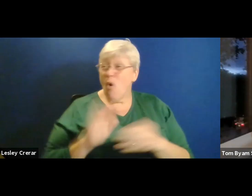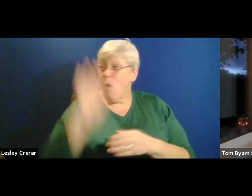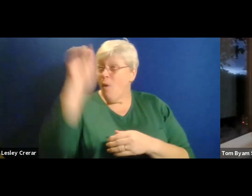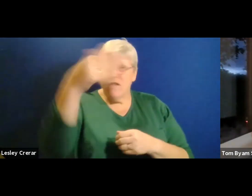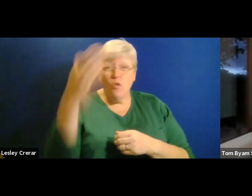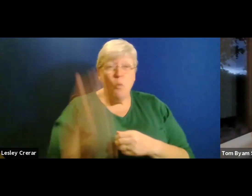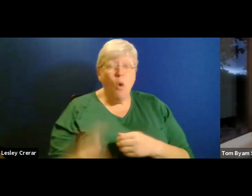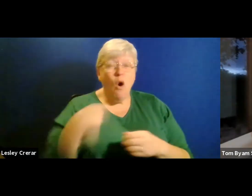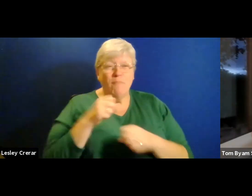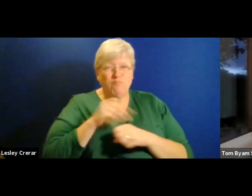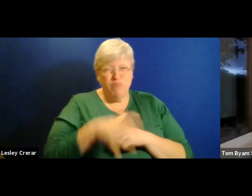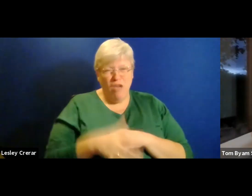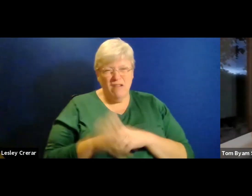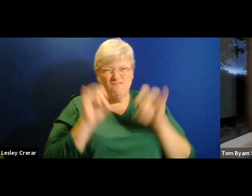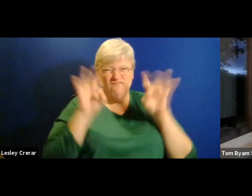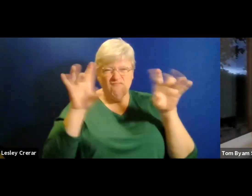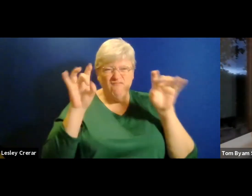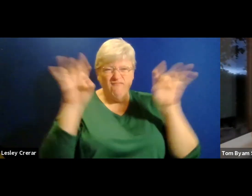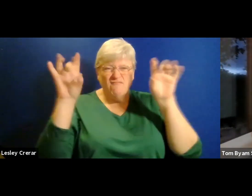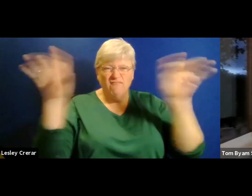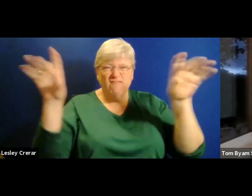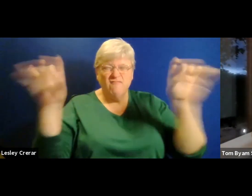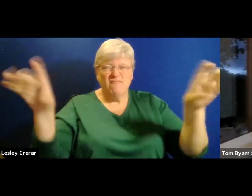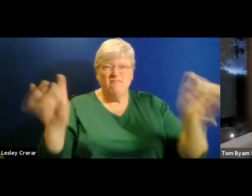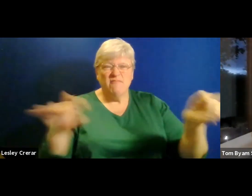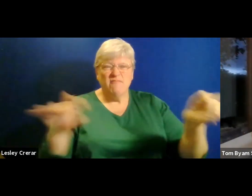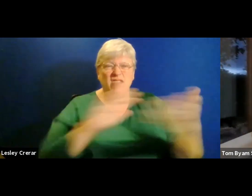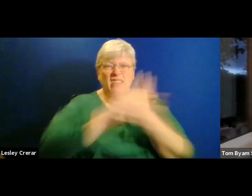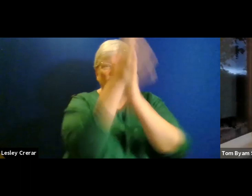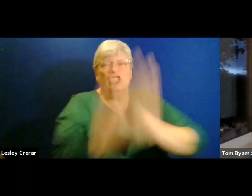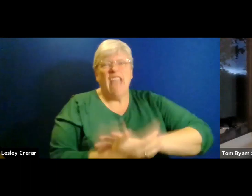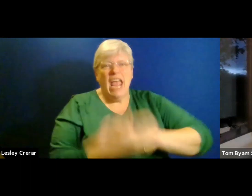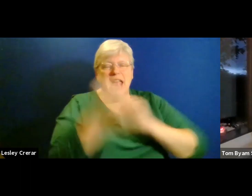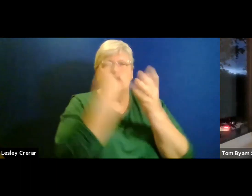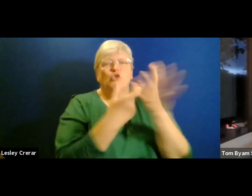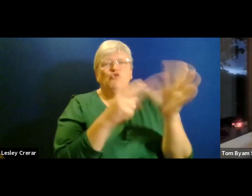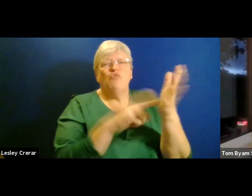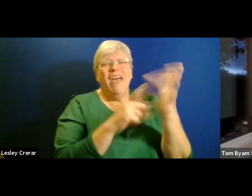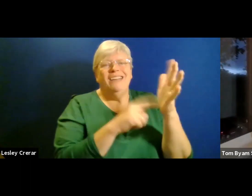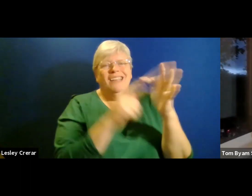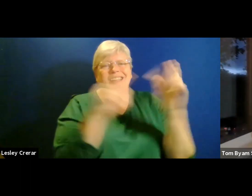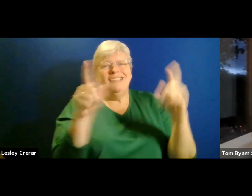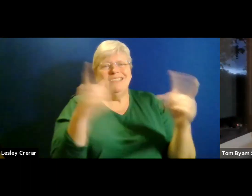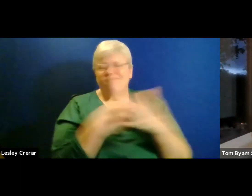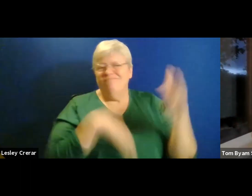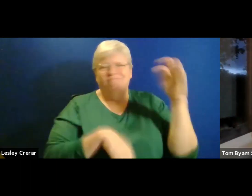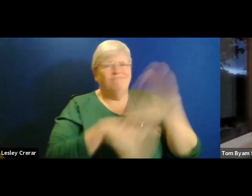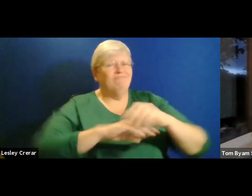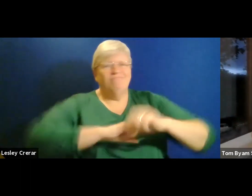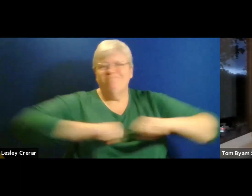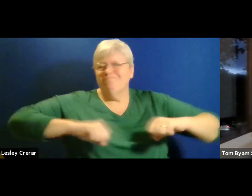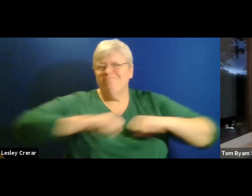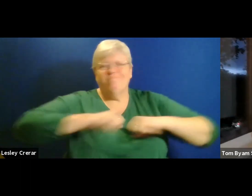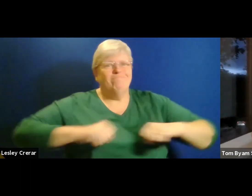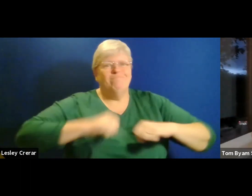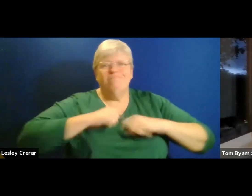blood, spit, and excrement staining granite. There no room for any others. We're full to the gills. It's